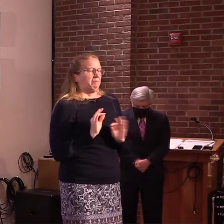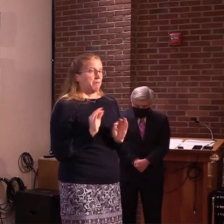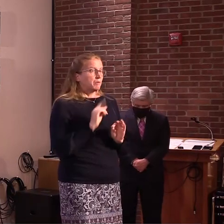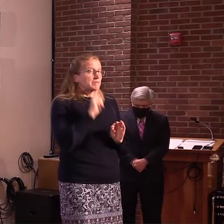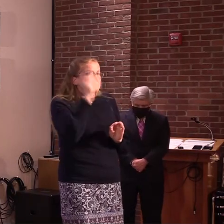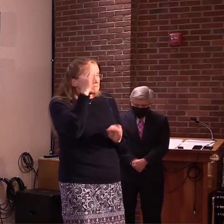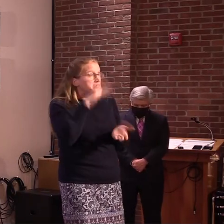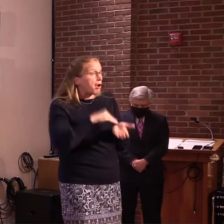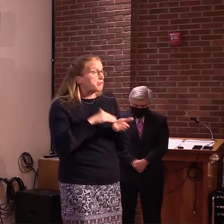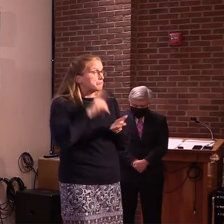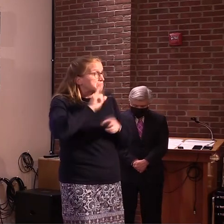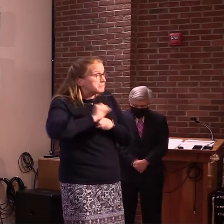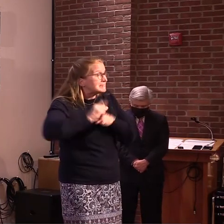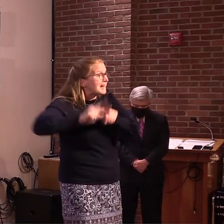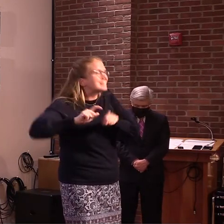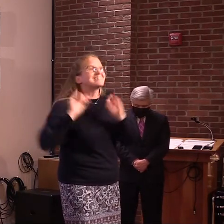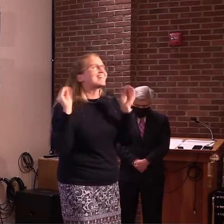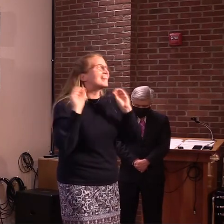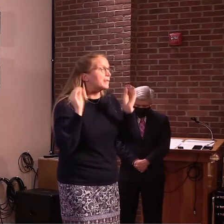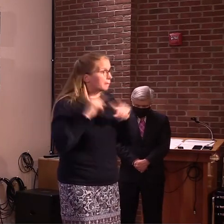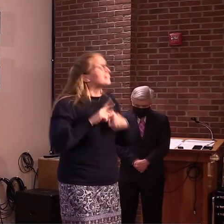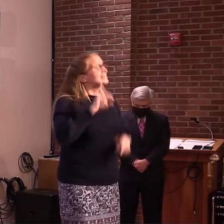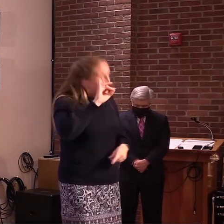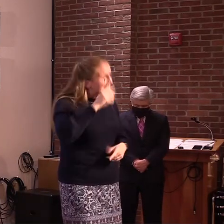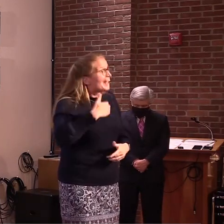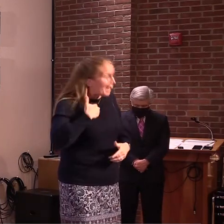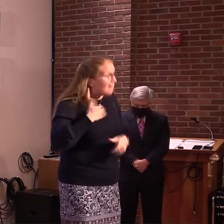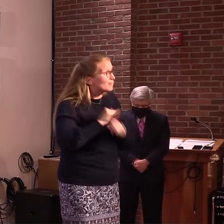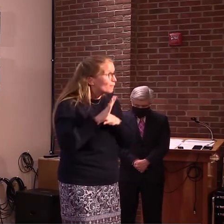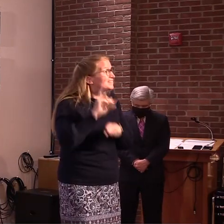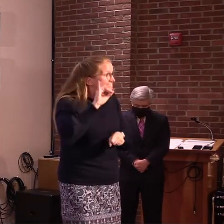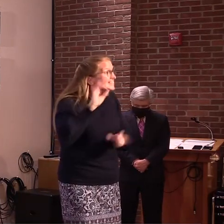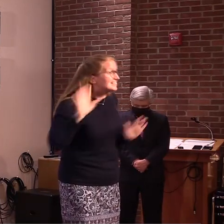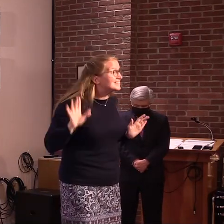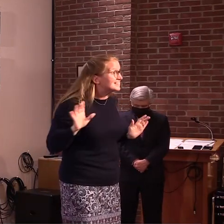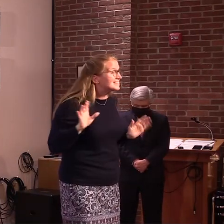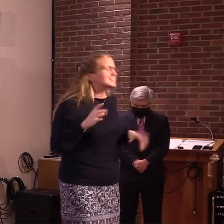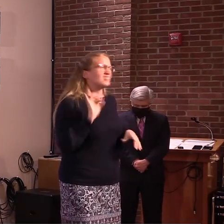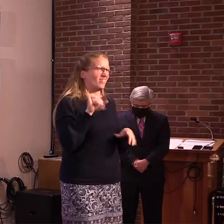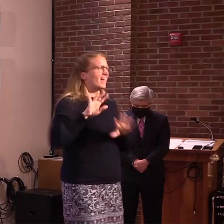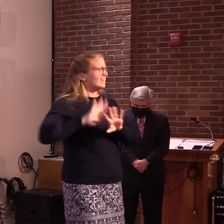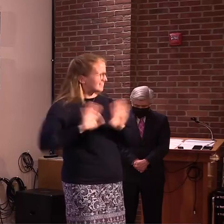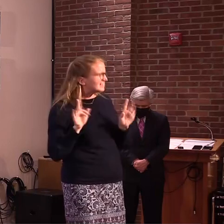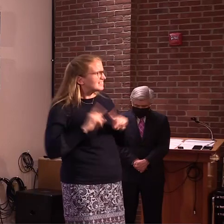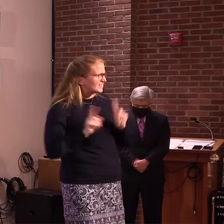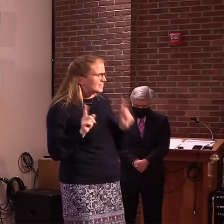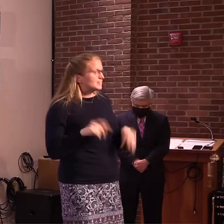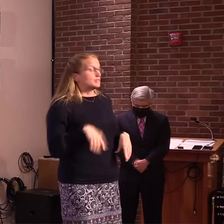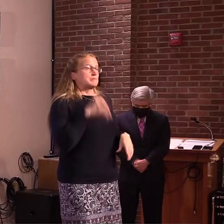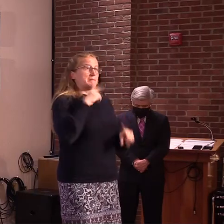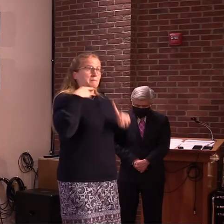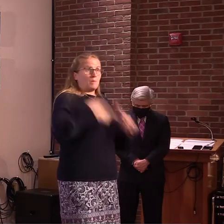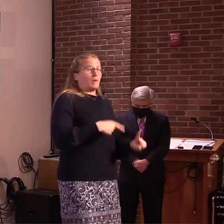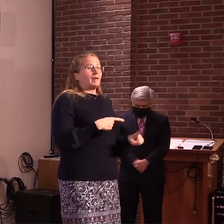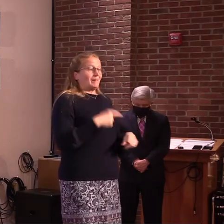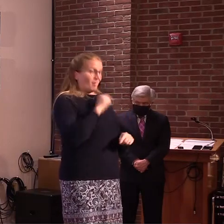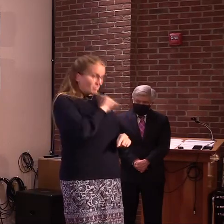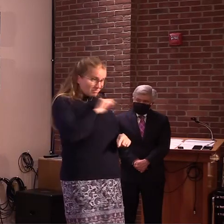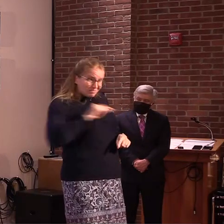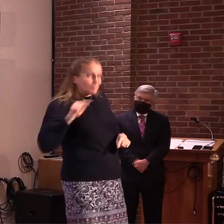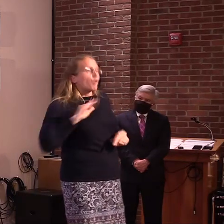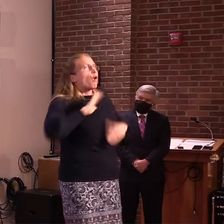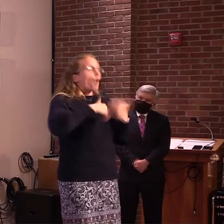that the virus can be spread by people without symptoms, whether they ultimately develop symptoms or